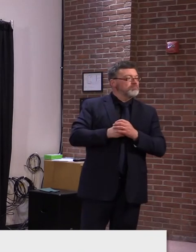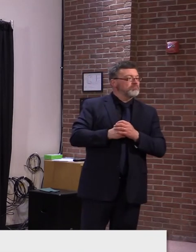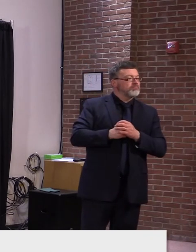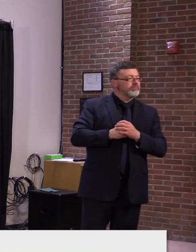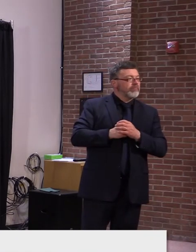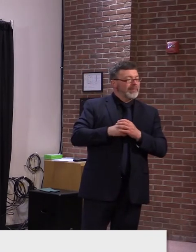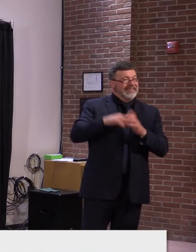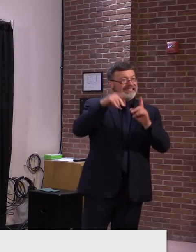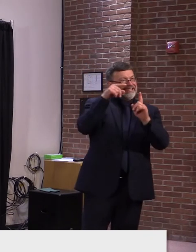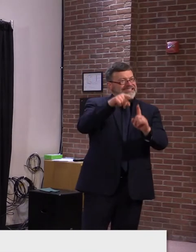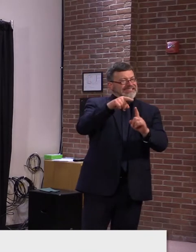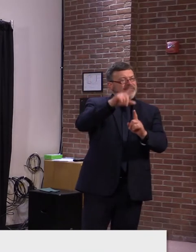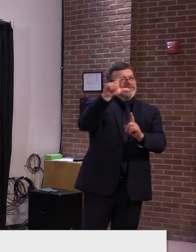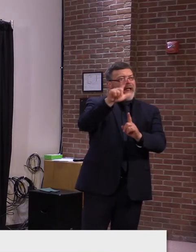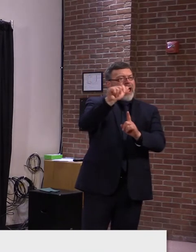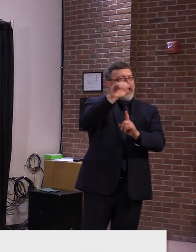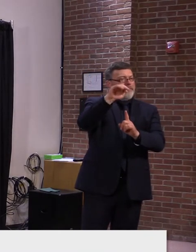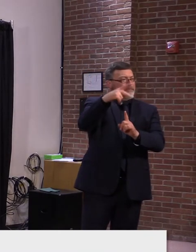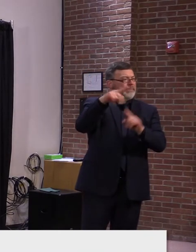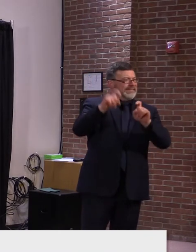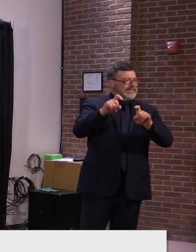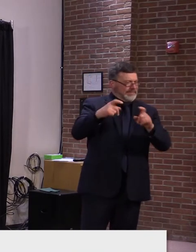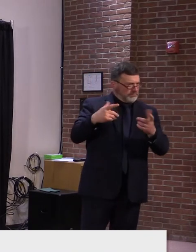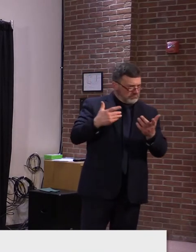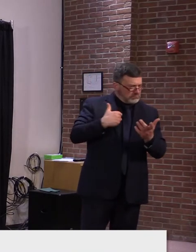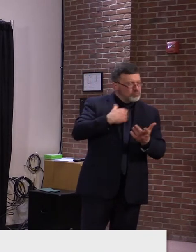tests that you mentioned.